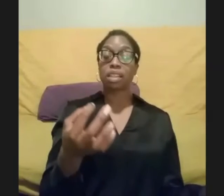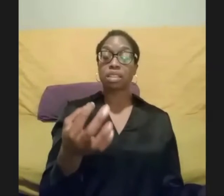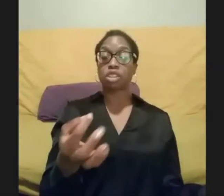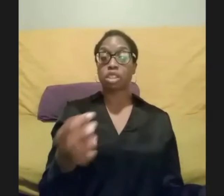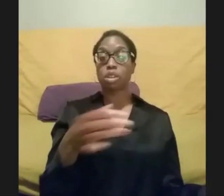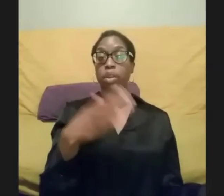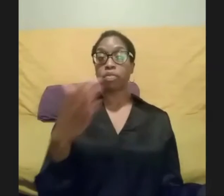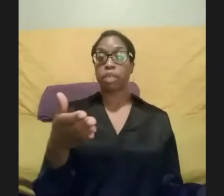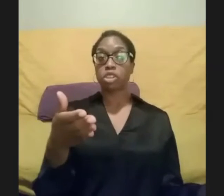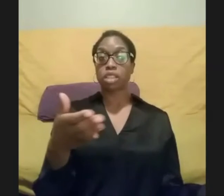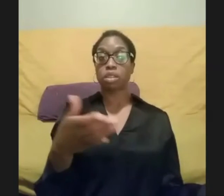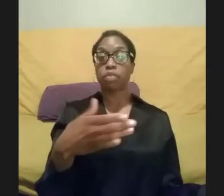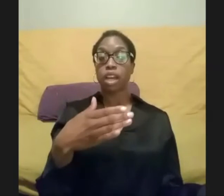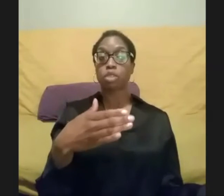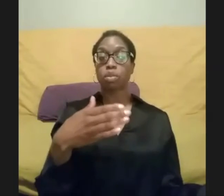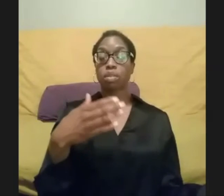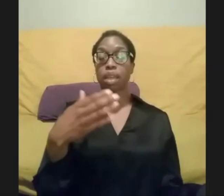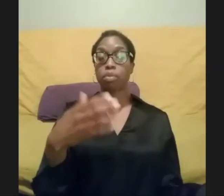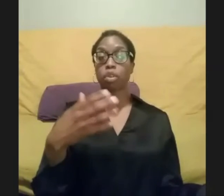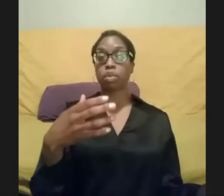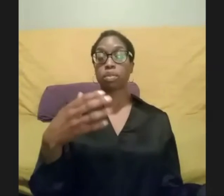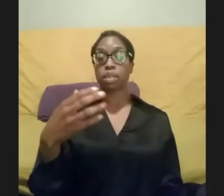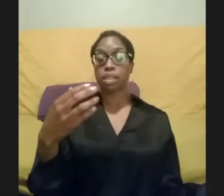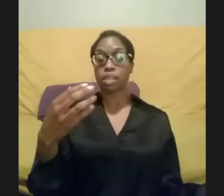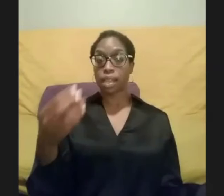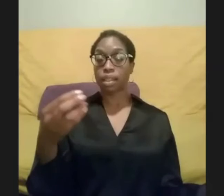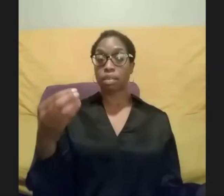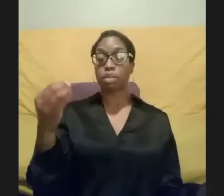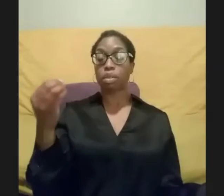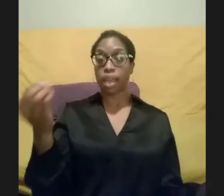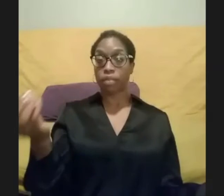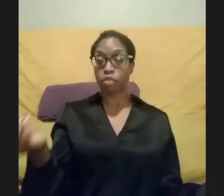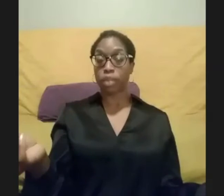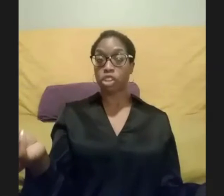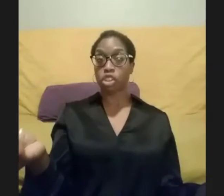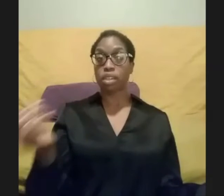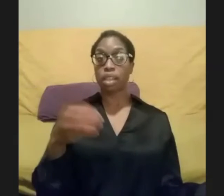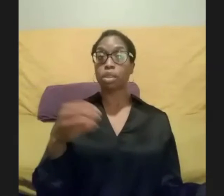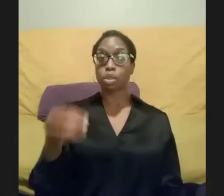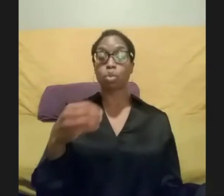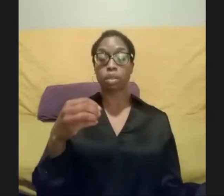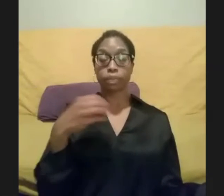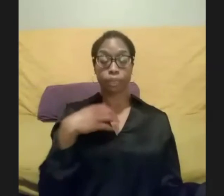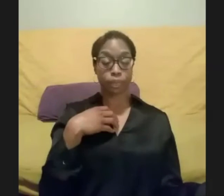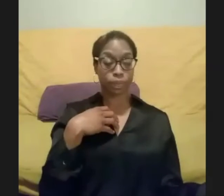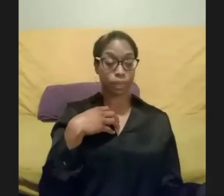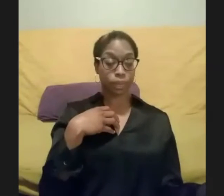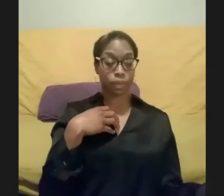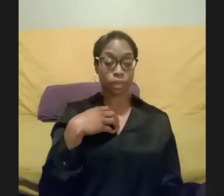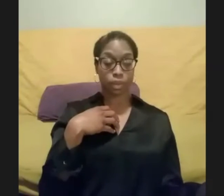not just inflammation, that's looking for actual abnormal cell formation in the stool.